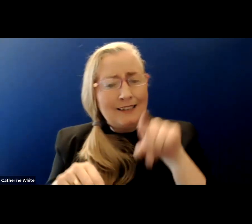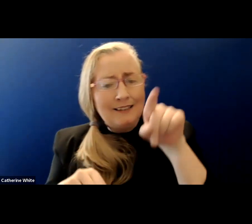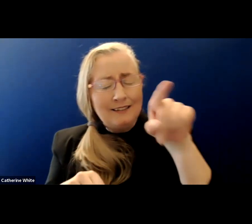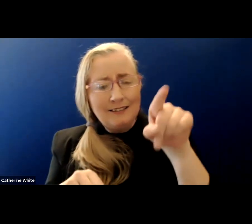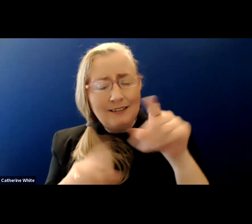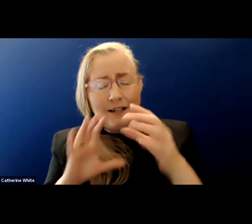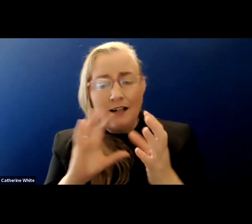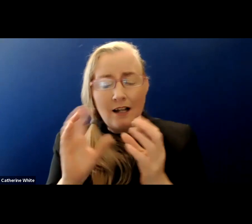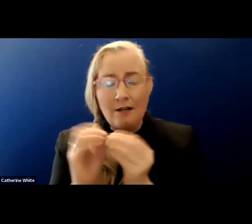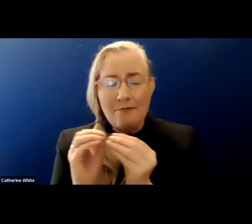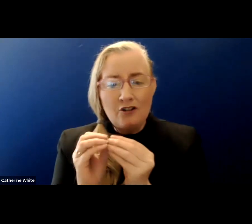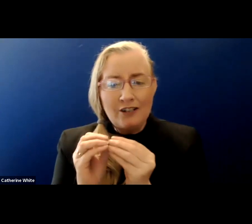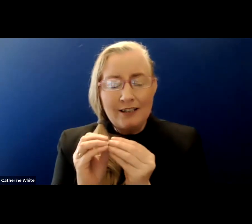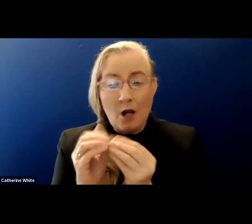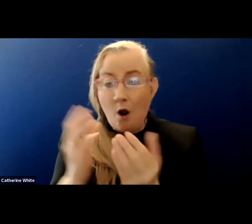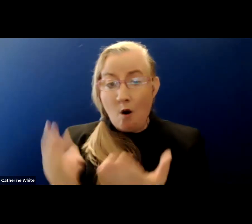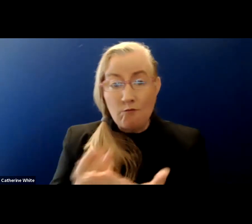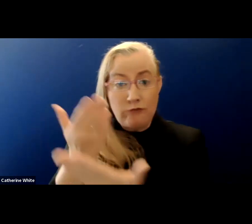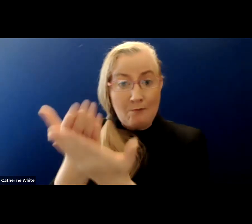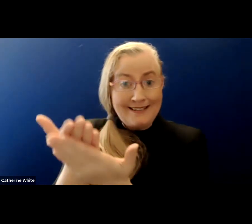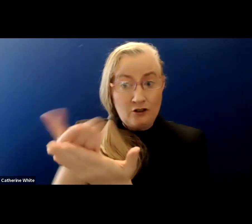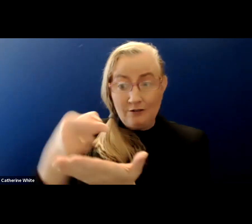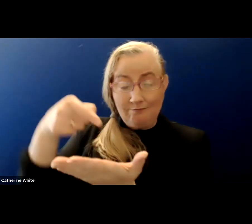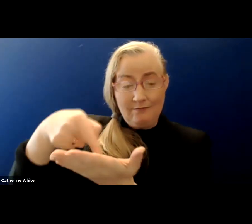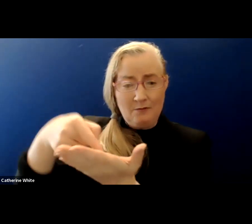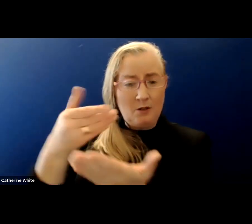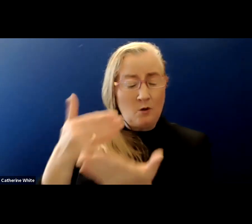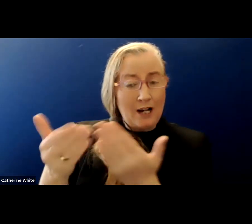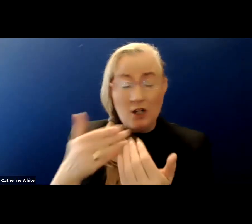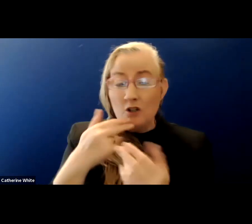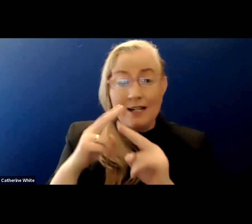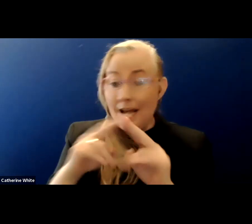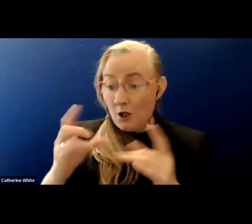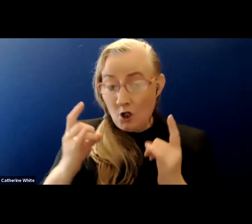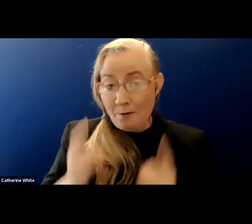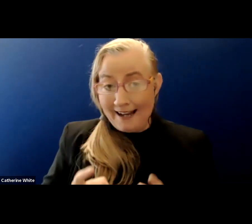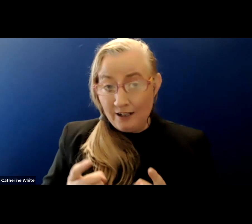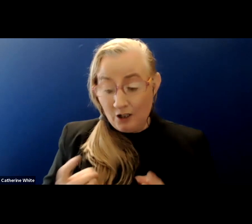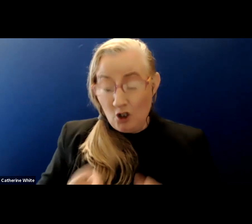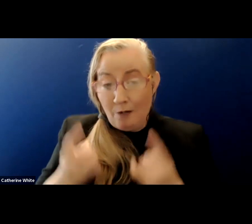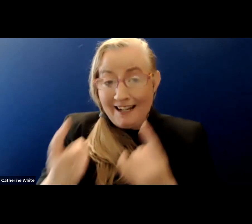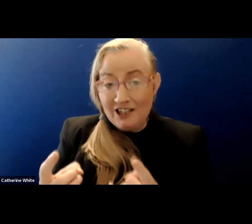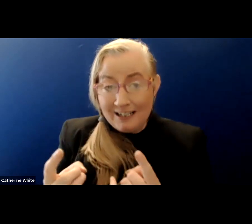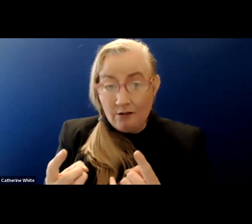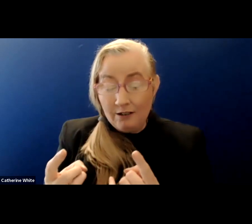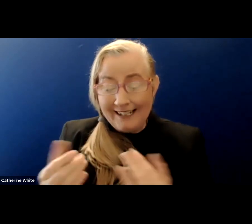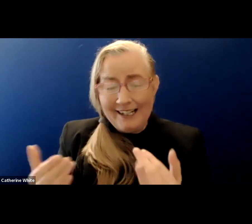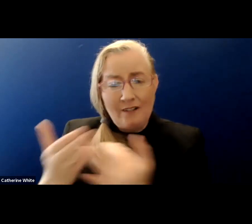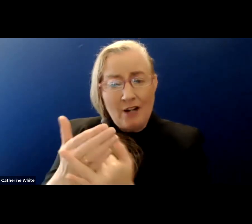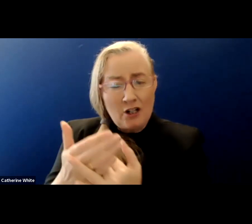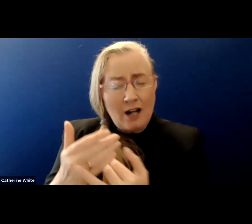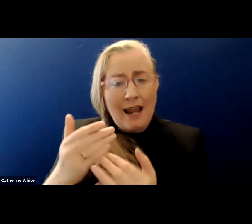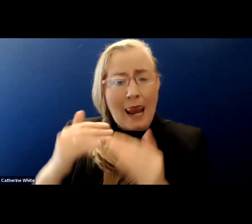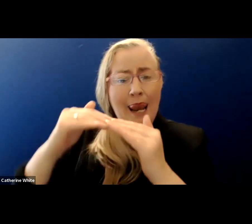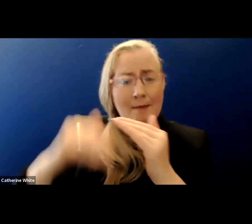the proposition according to which unilateral humanitarian intervention is indeed a use of